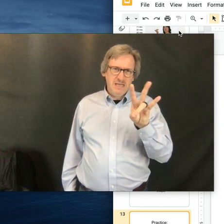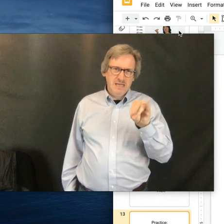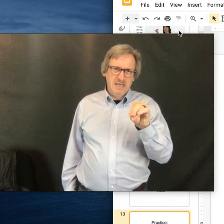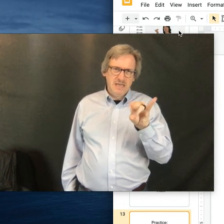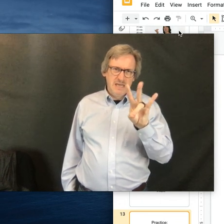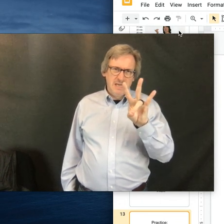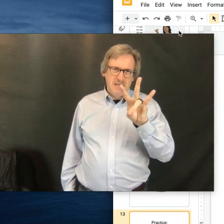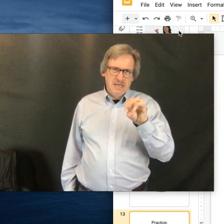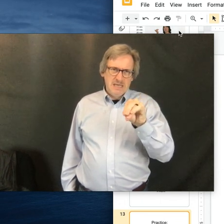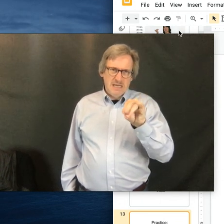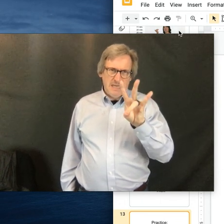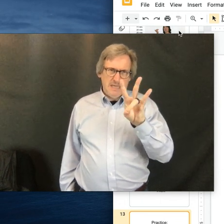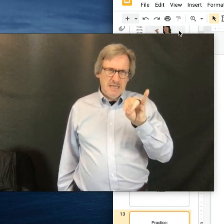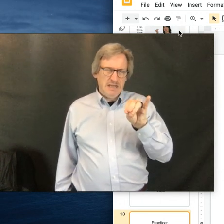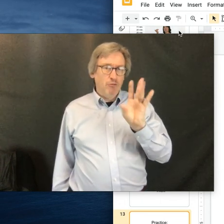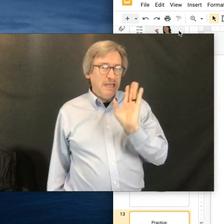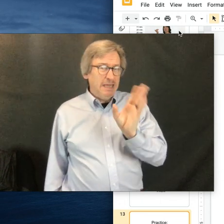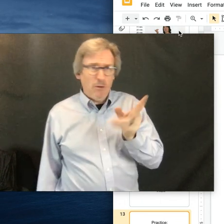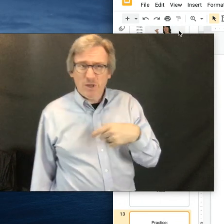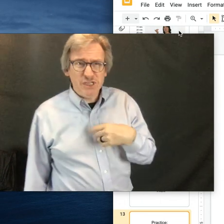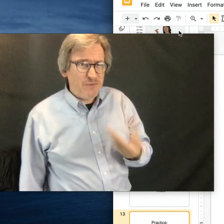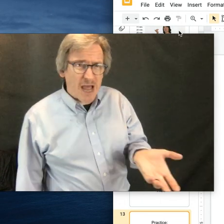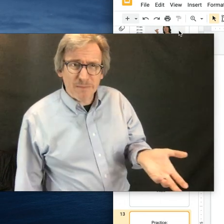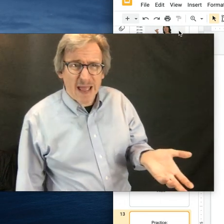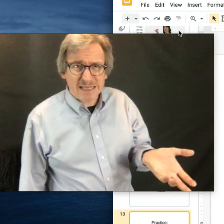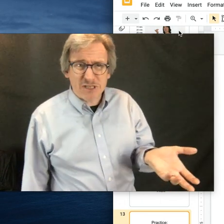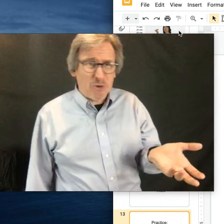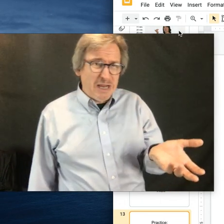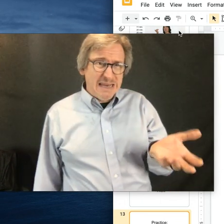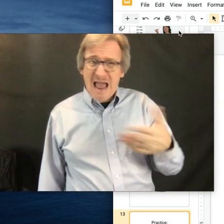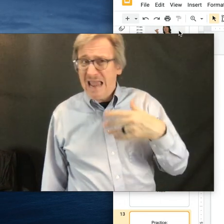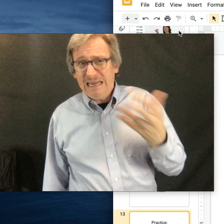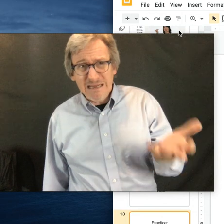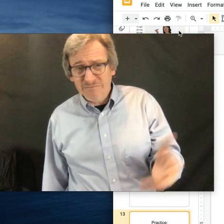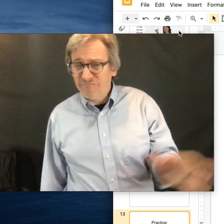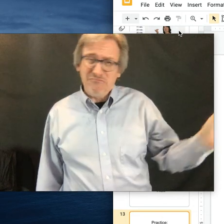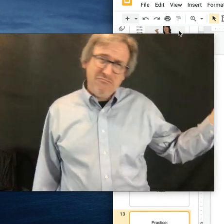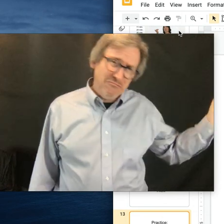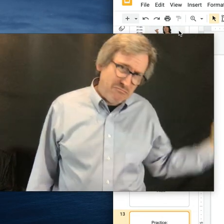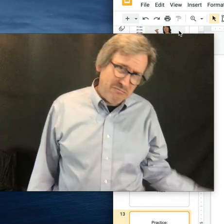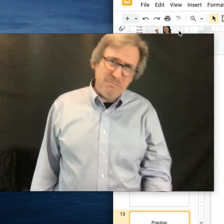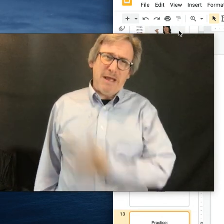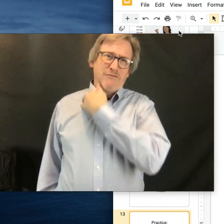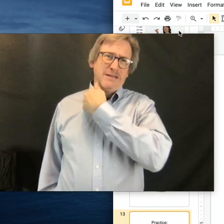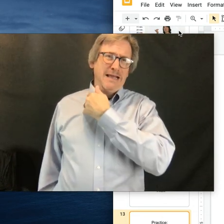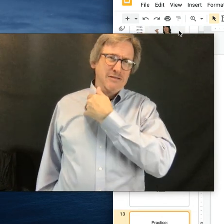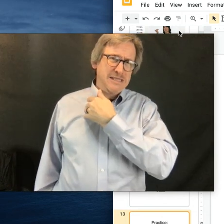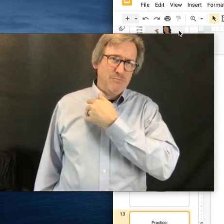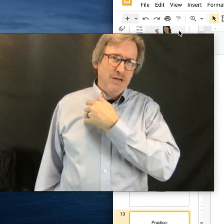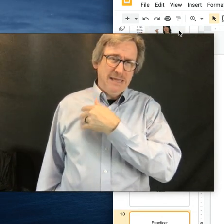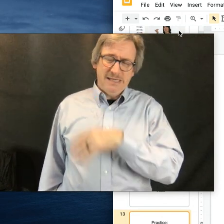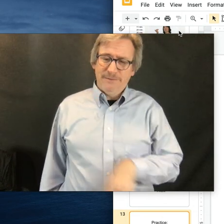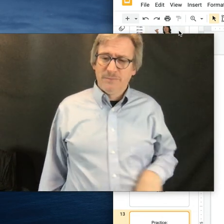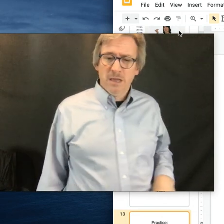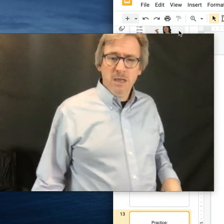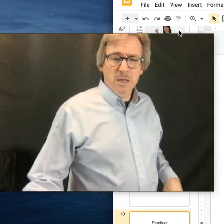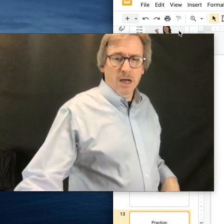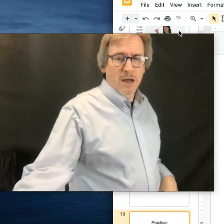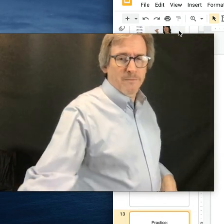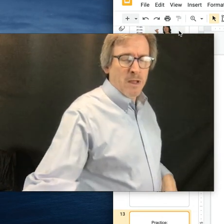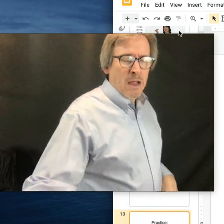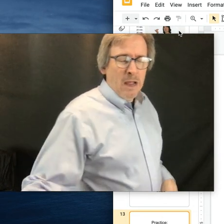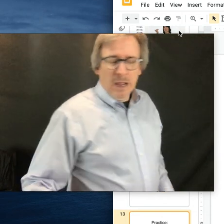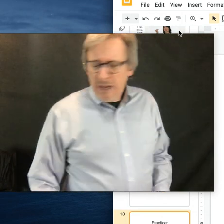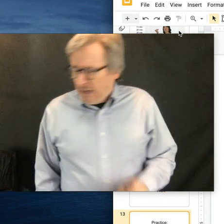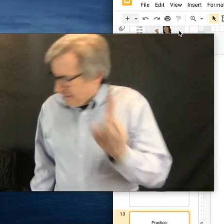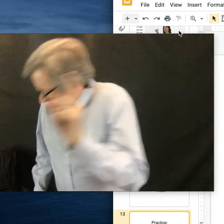70, I think. Really, once you've gotten past 29, everything else is easy.